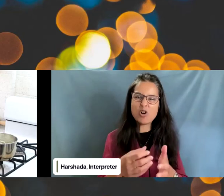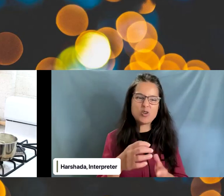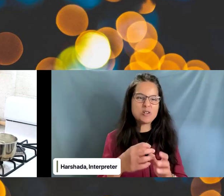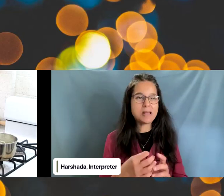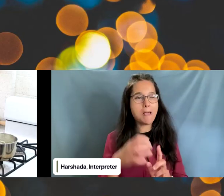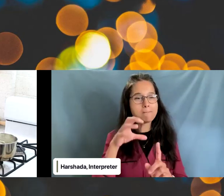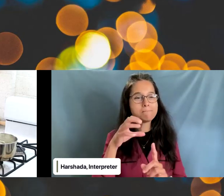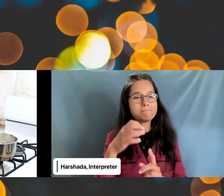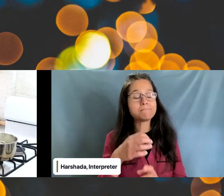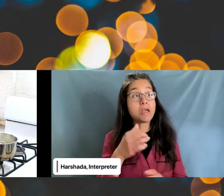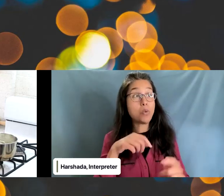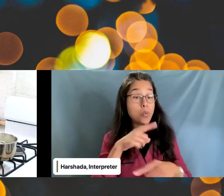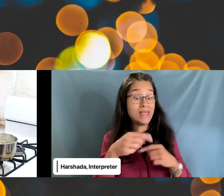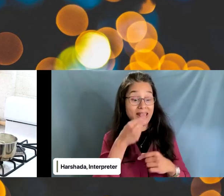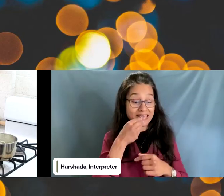every slice.